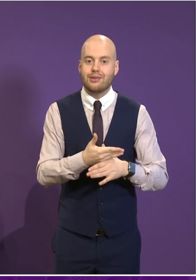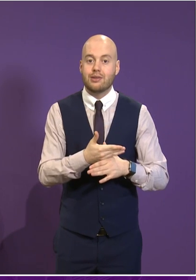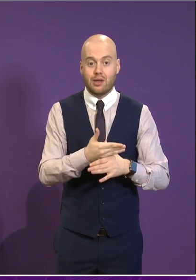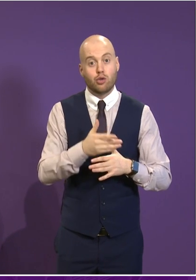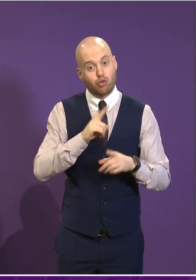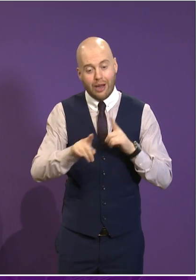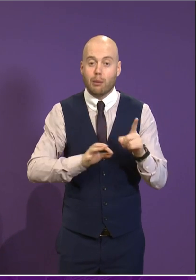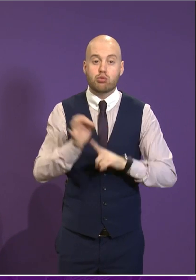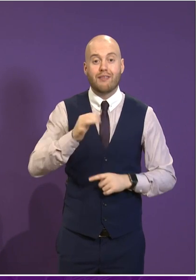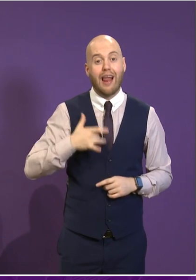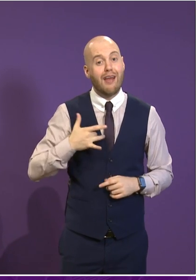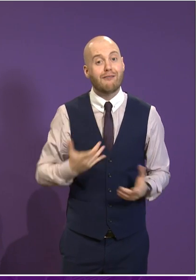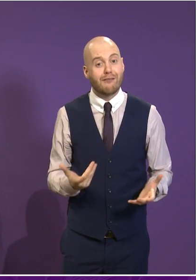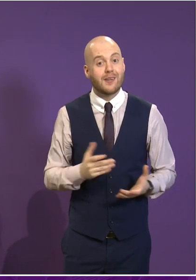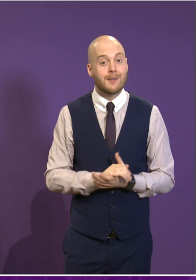that will make life better.